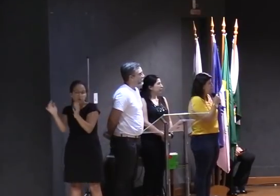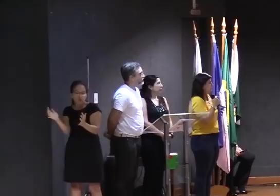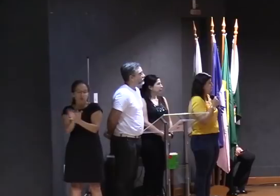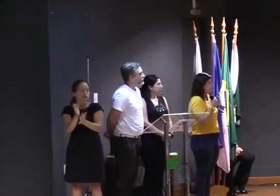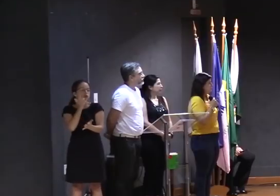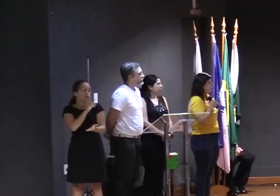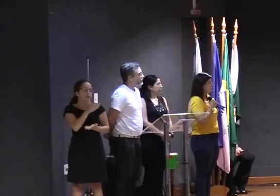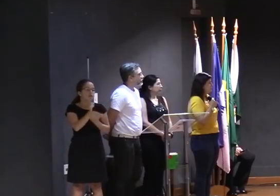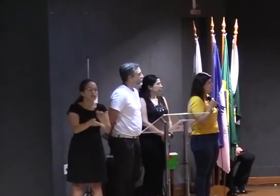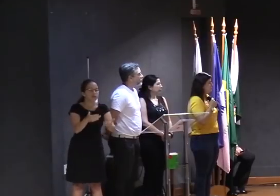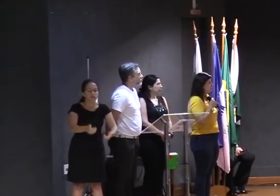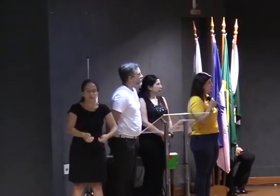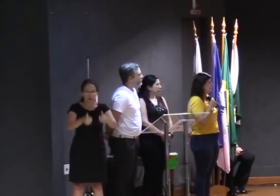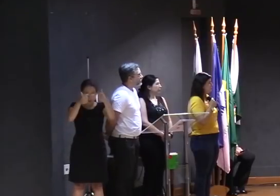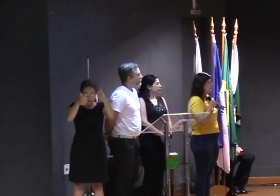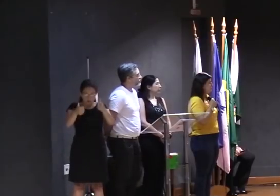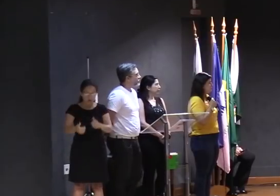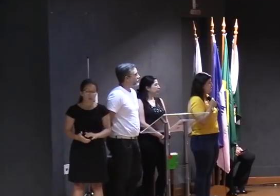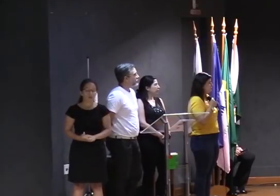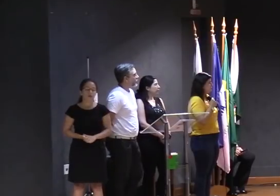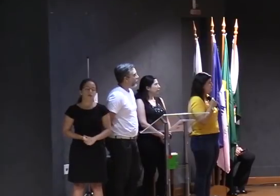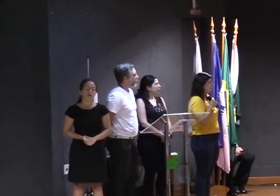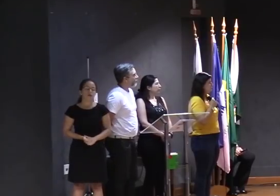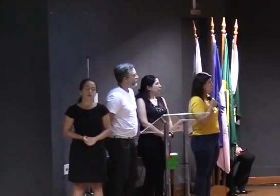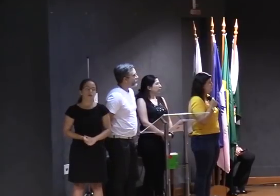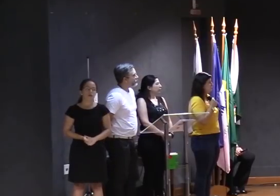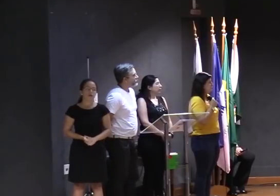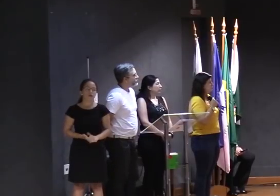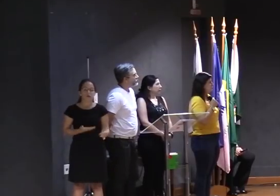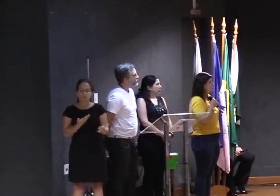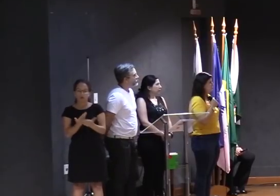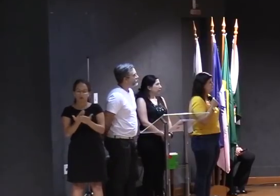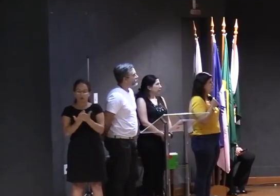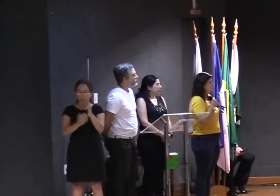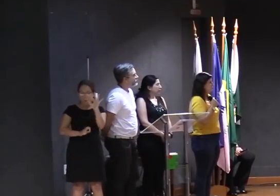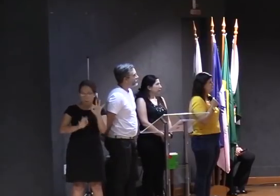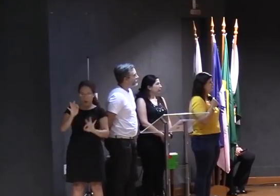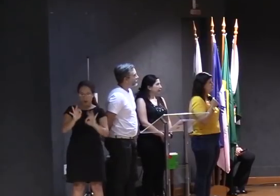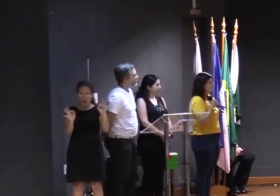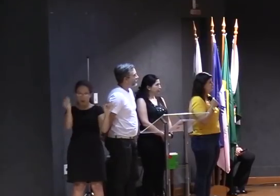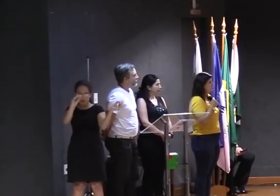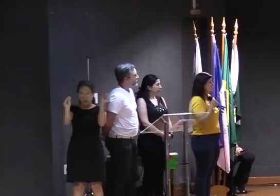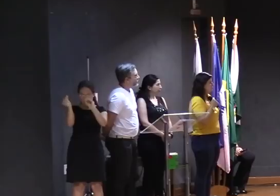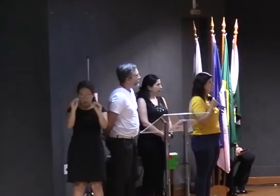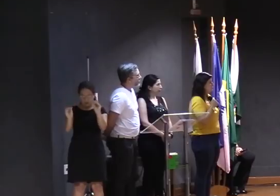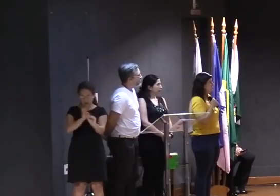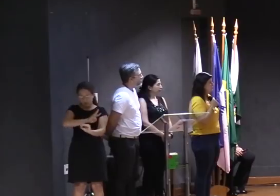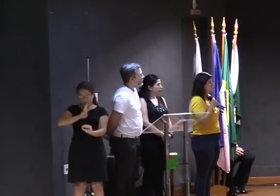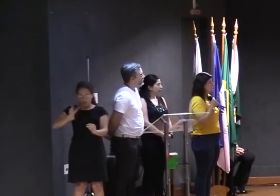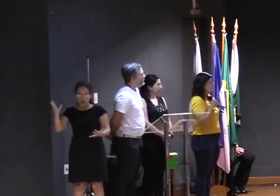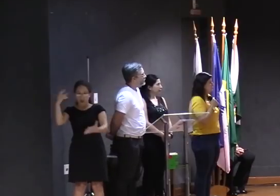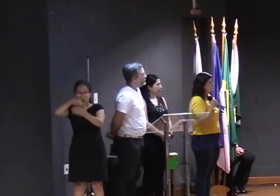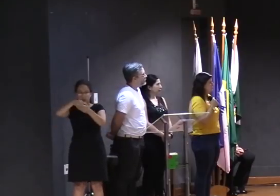melhor. And the students usually prepare these posts already in the classroom, but they do